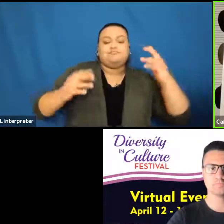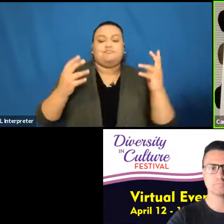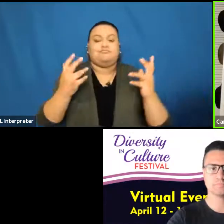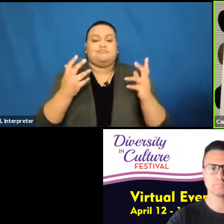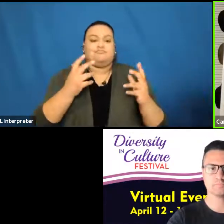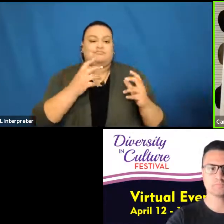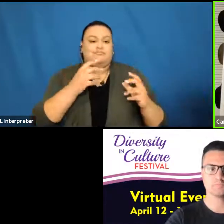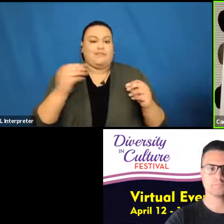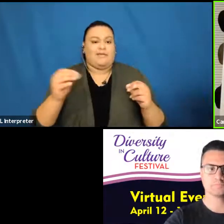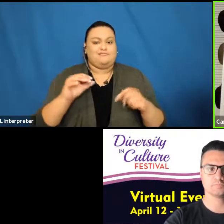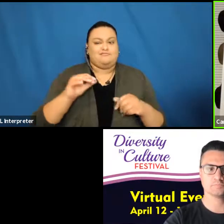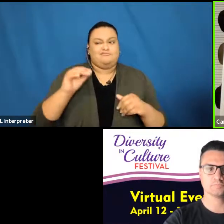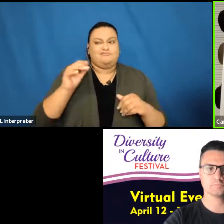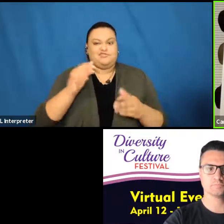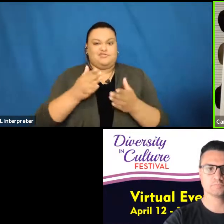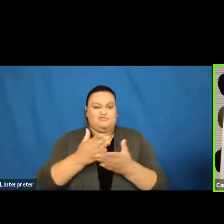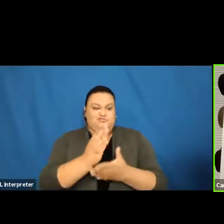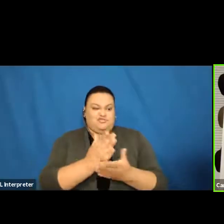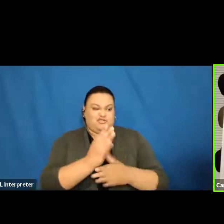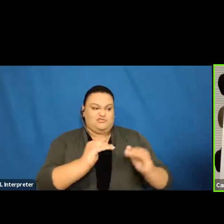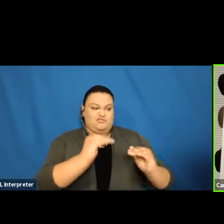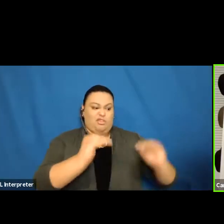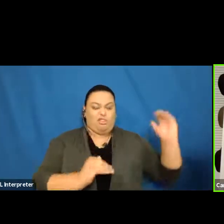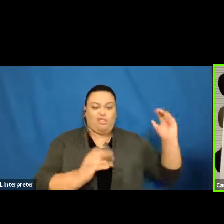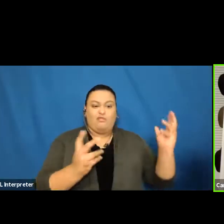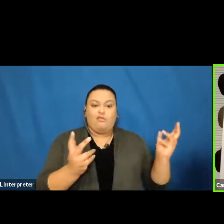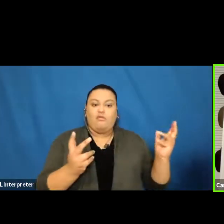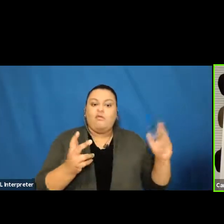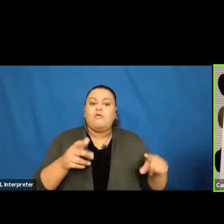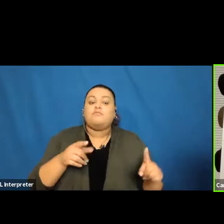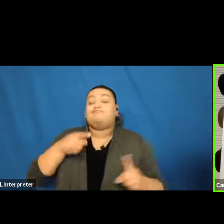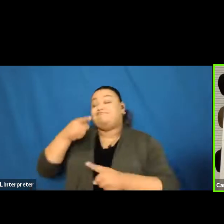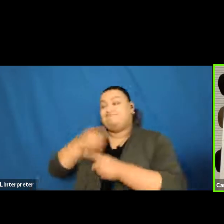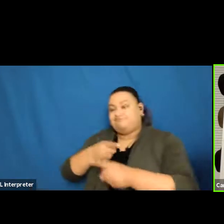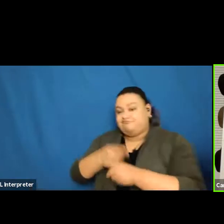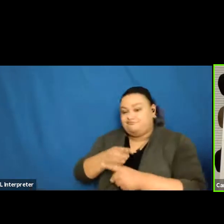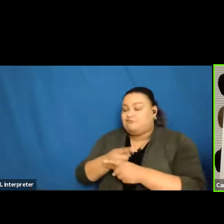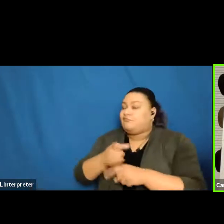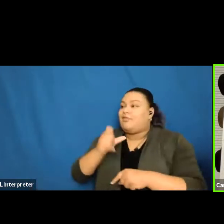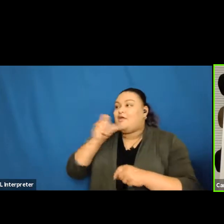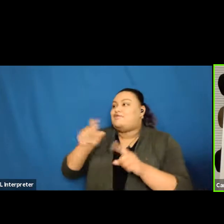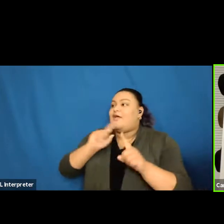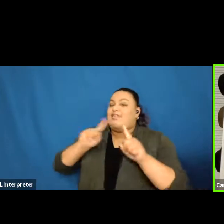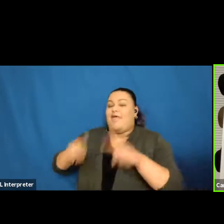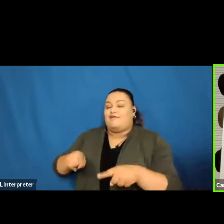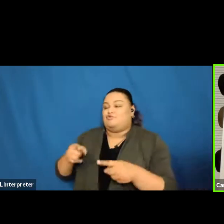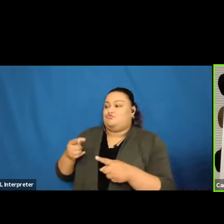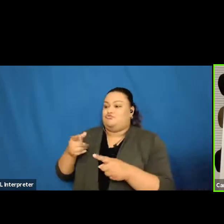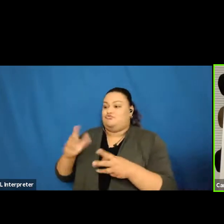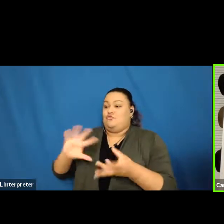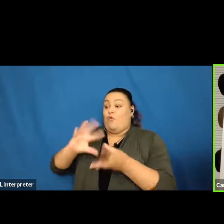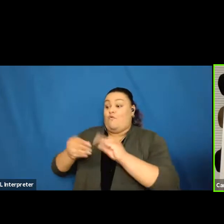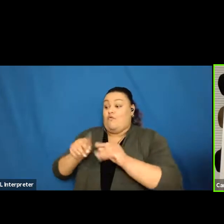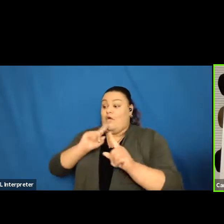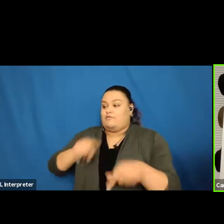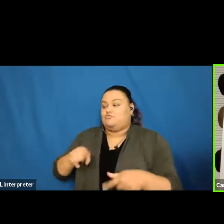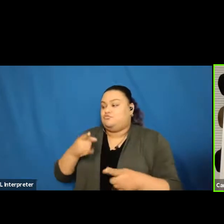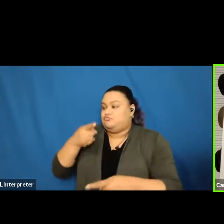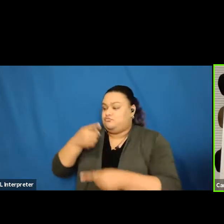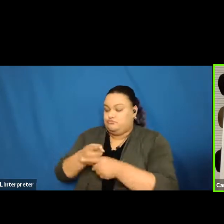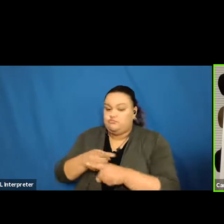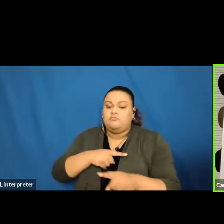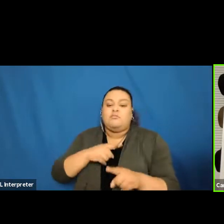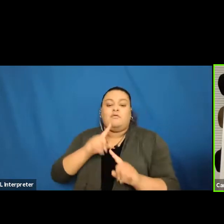that is to say that yeah, it's not the answer by all means, the only answer to the situation that exists. I do think